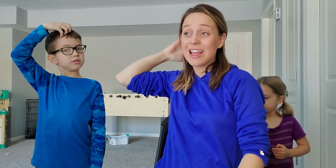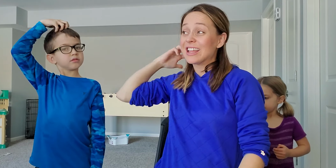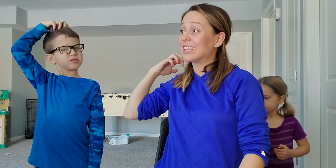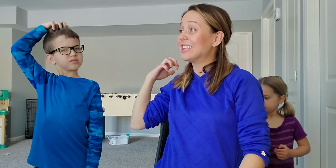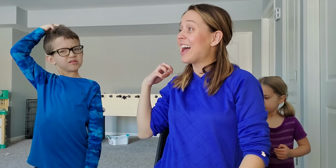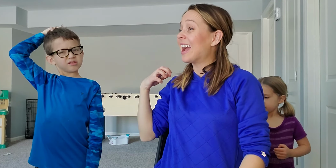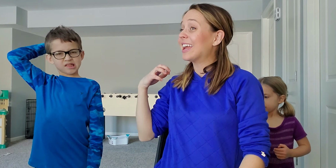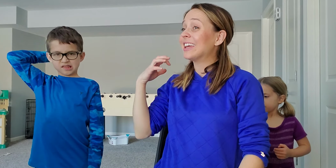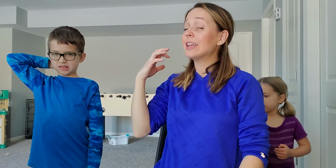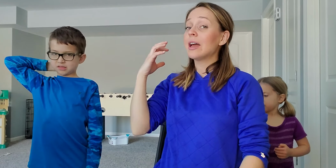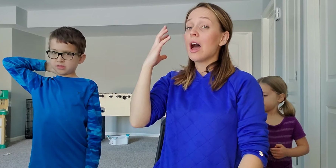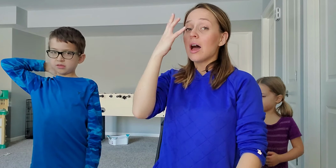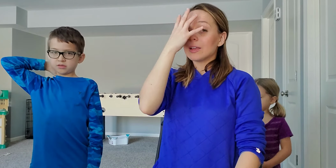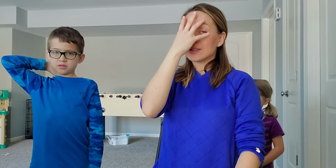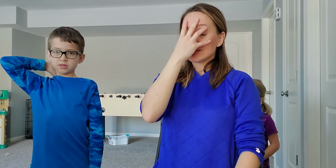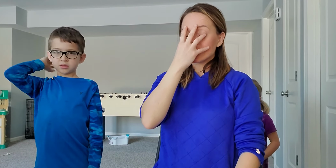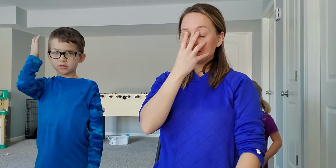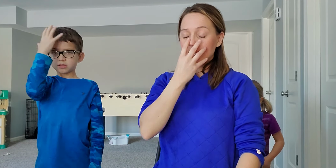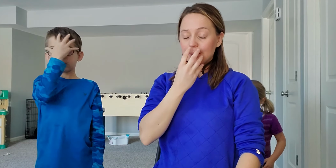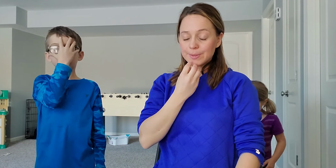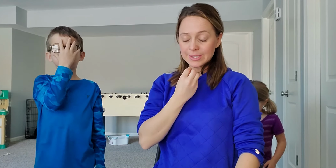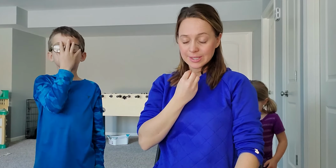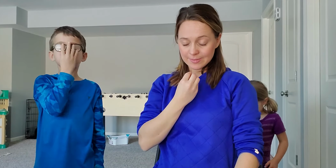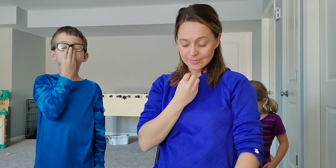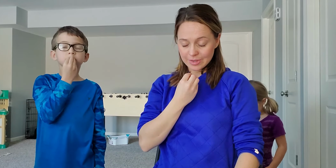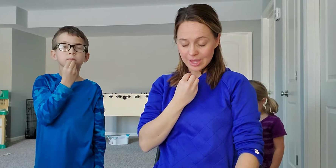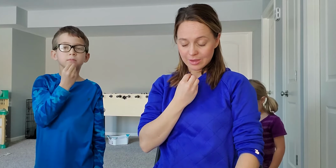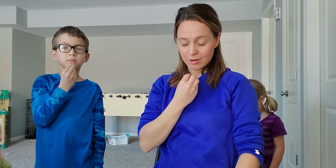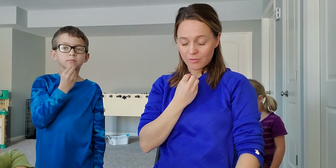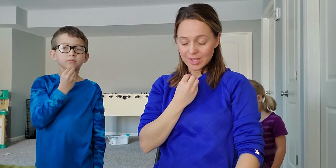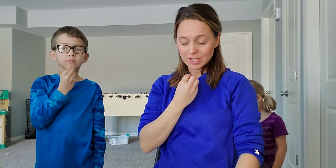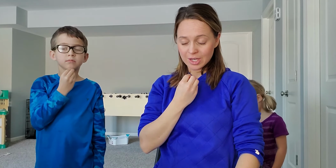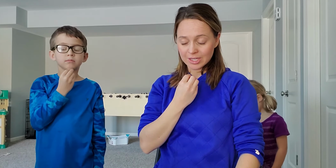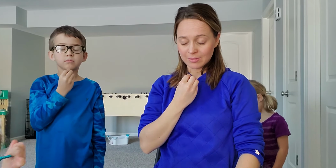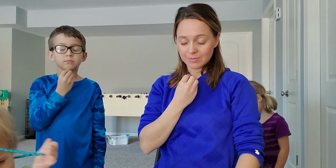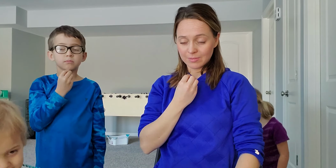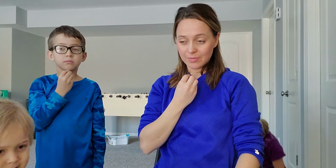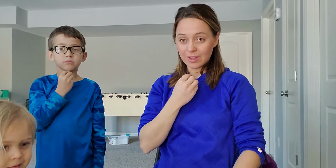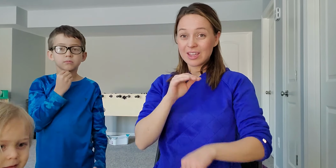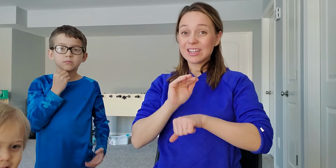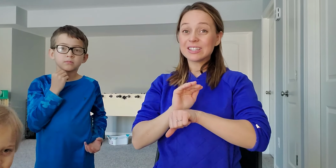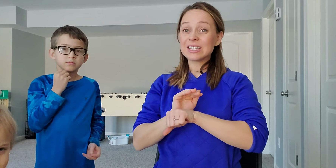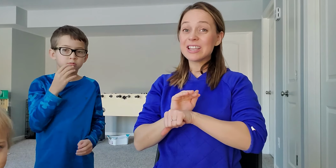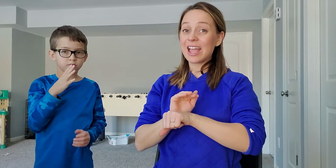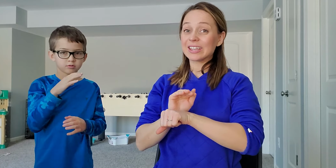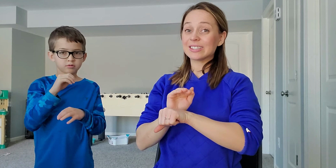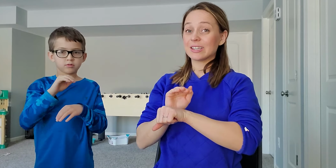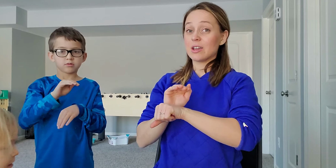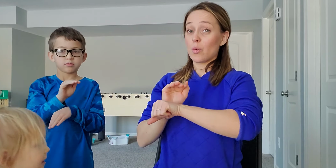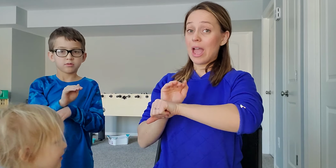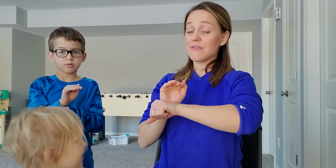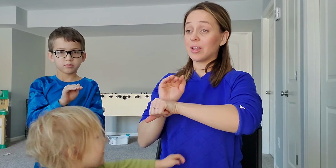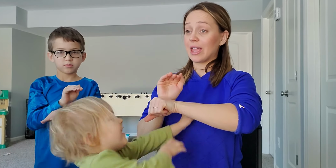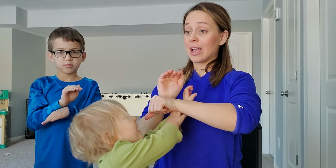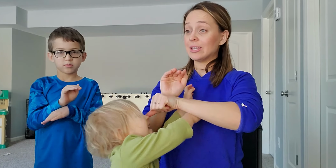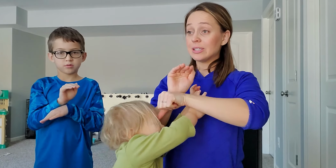The lion sleeps. Your whole face is shutting down. Tonight. We have the land,